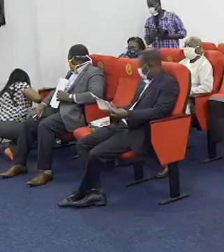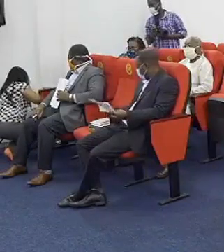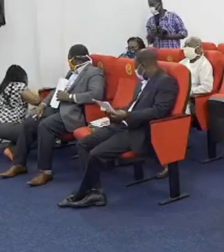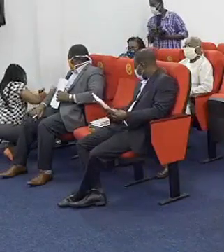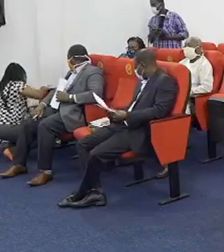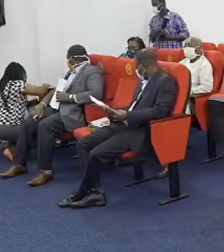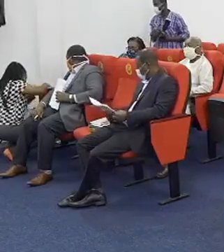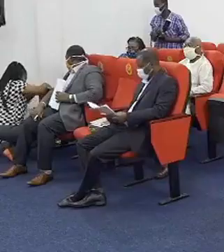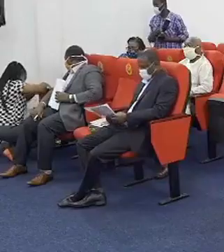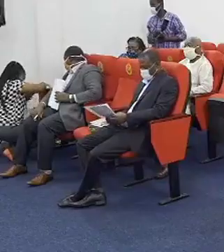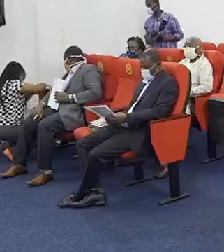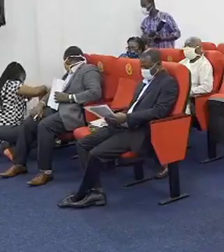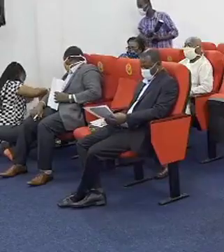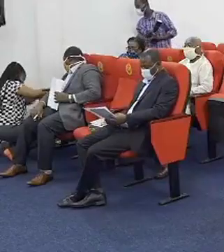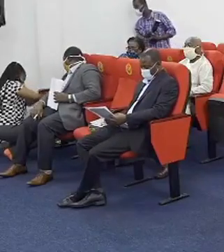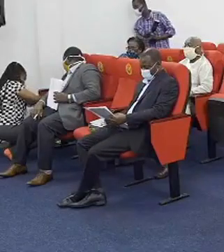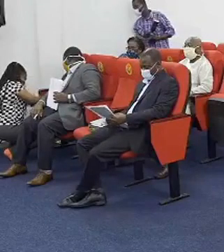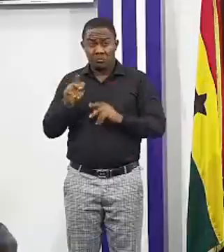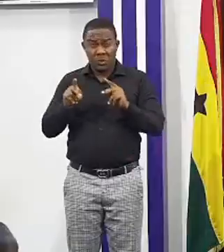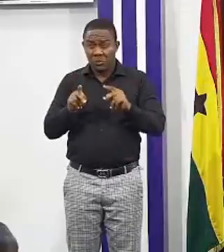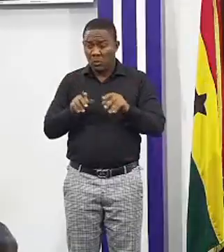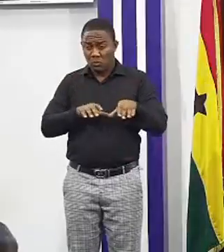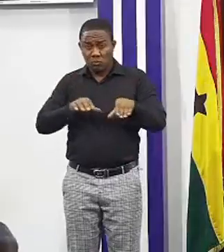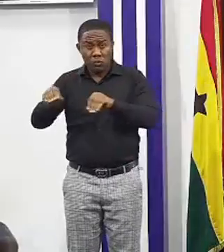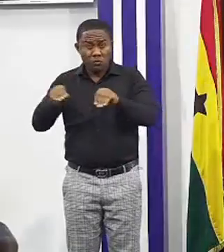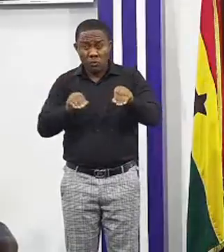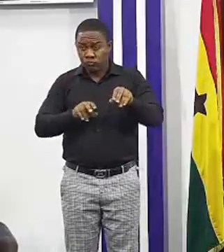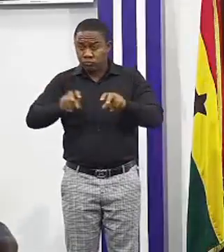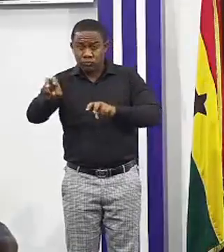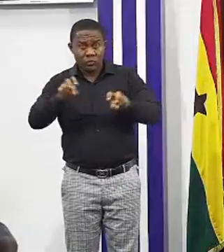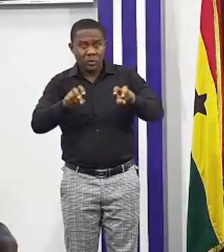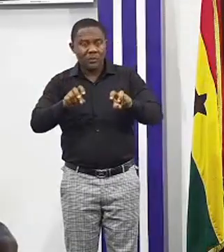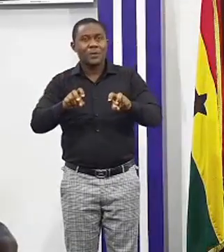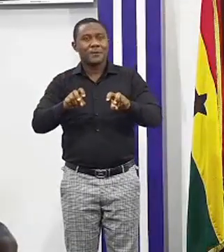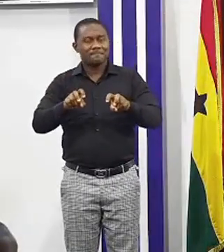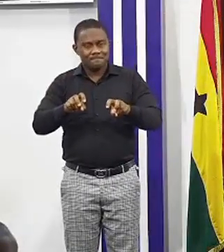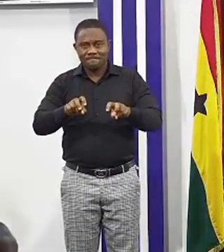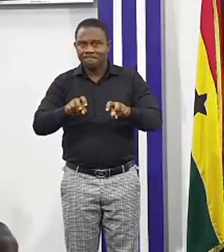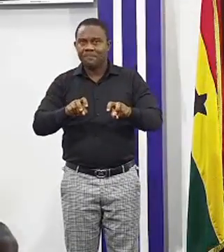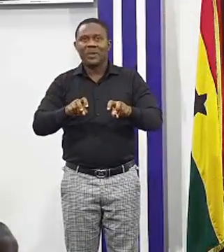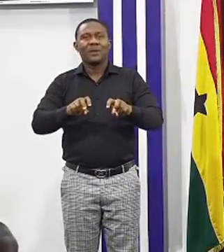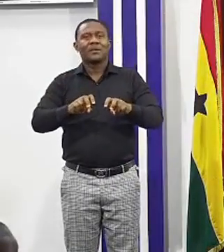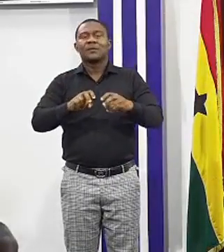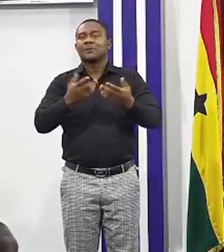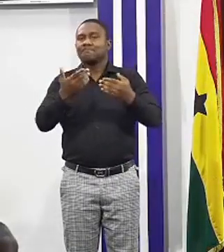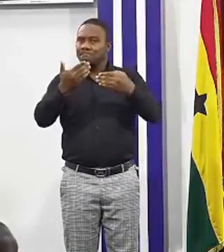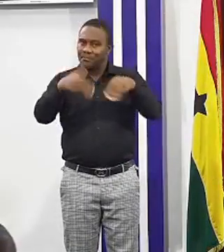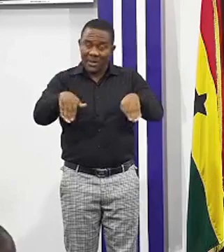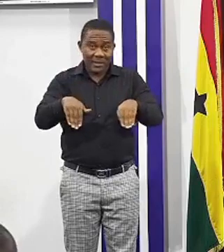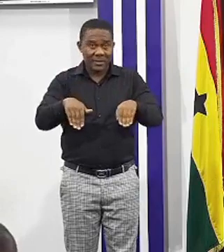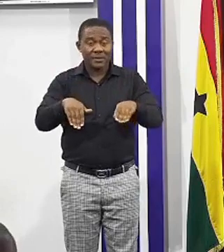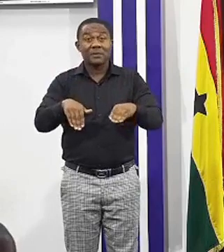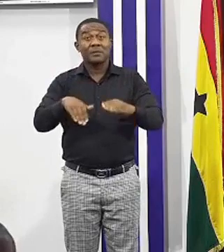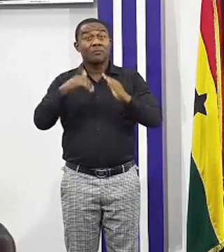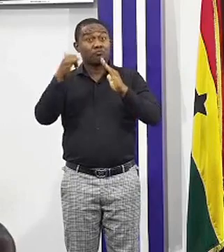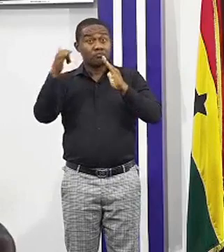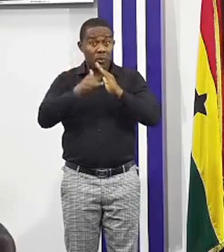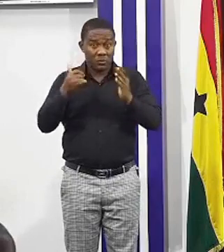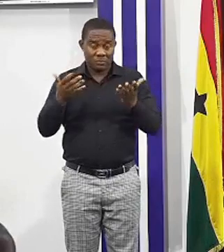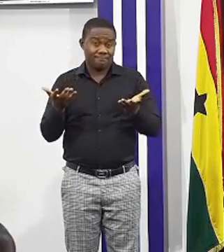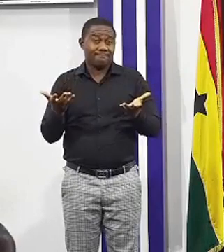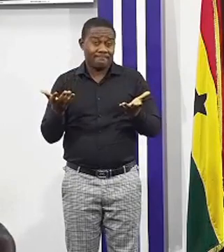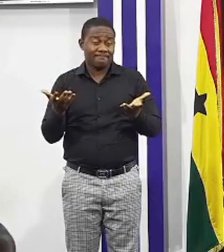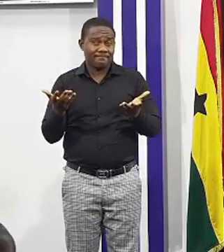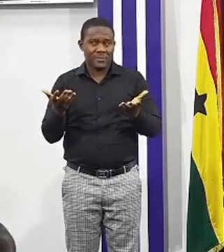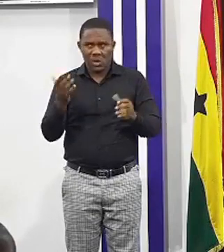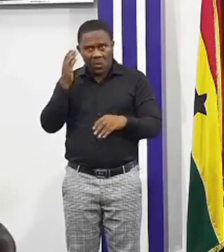by executive instrument in Greater Accra and Greater Kumasi so that the health experts could go out there and do a